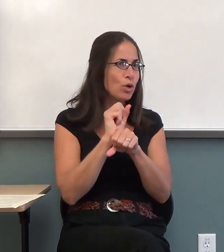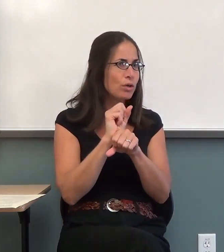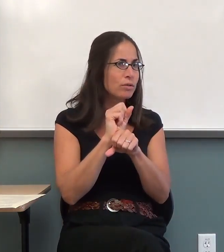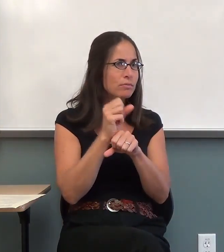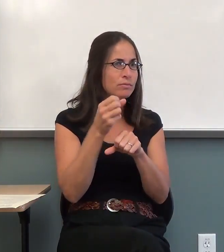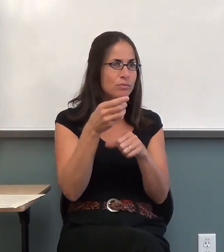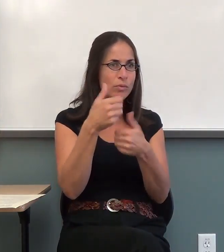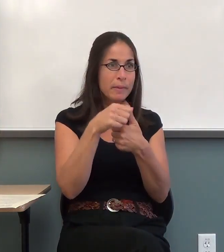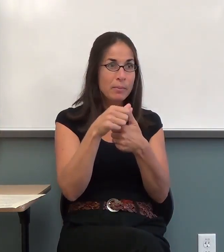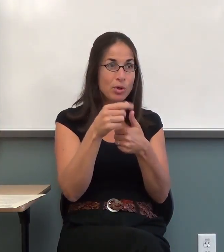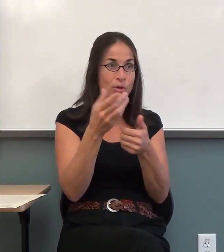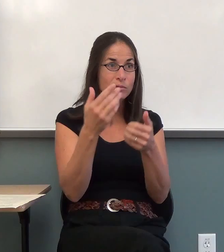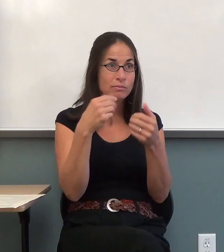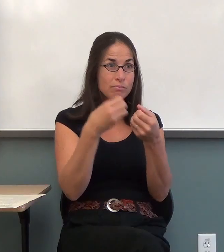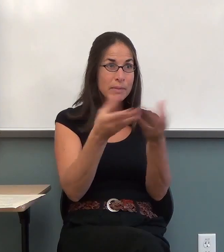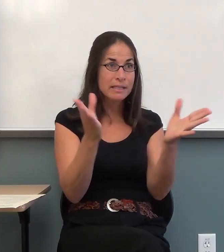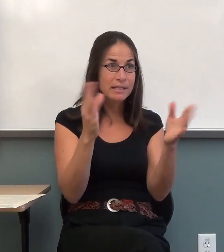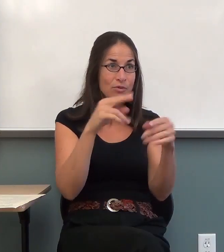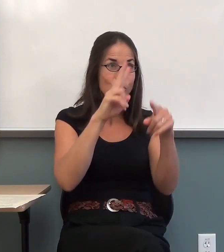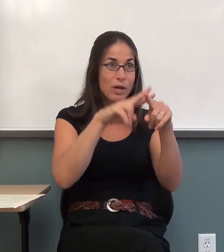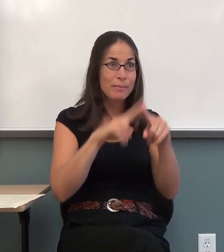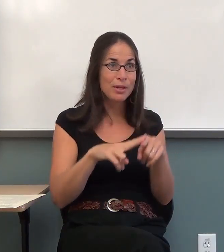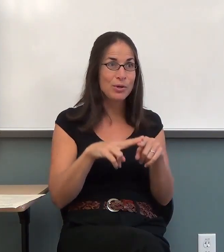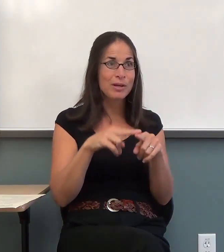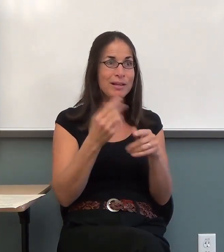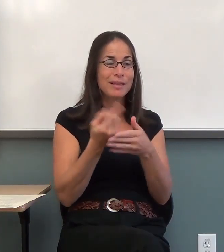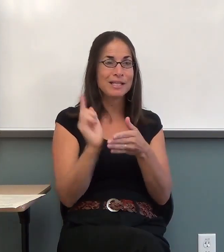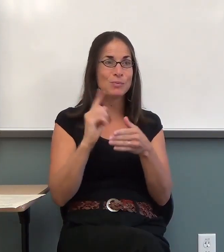when I gave you guys vocabulary? I gave you a week off last week. Why does that relate?